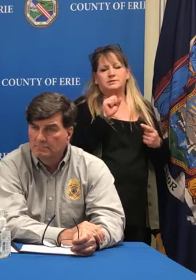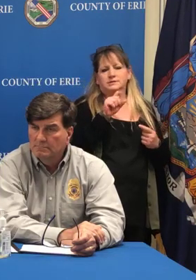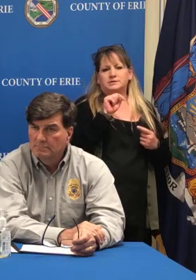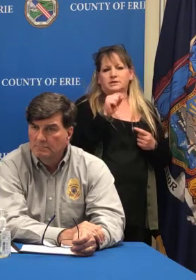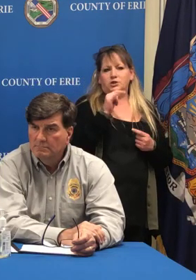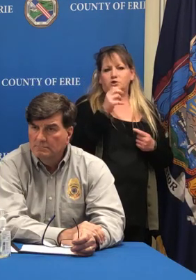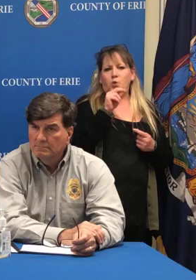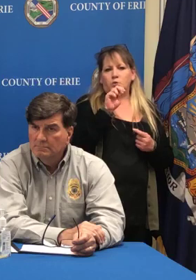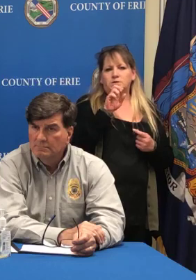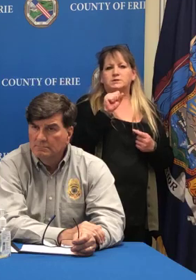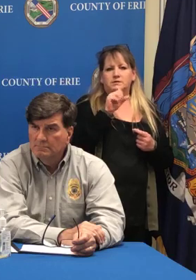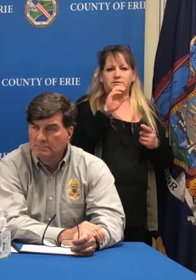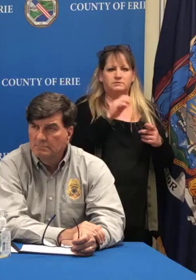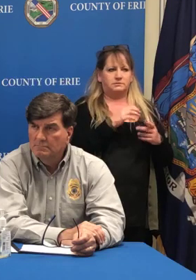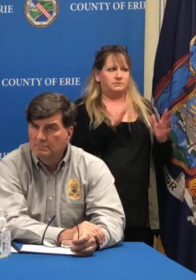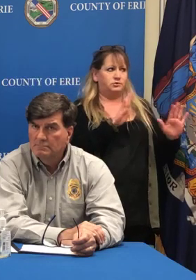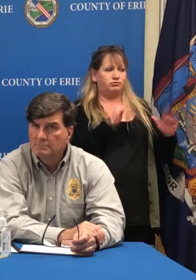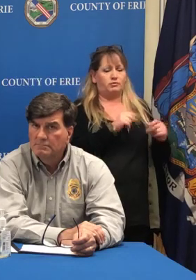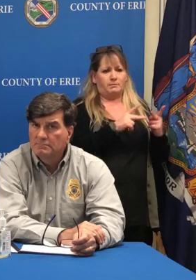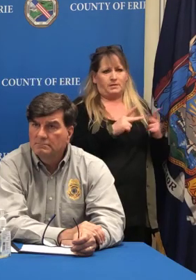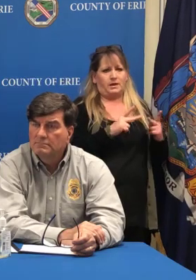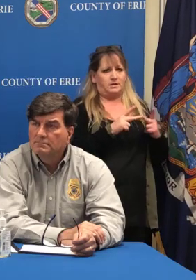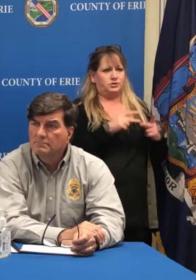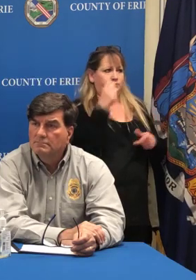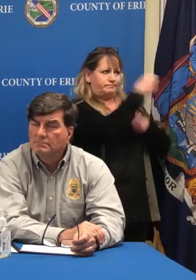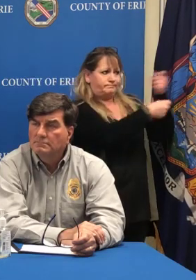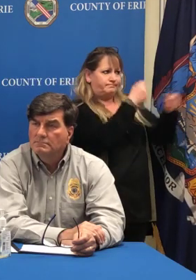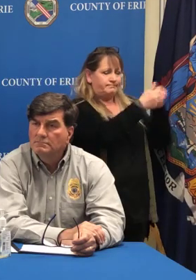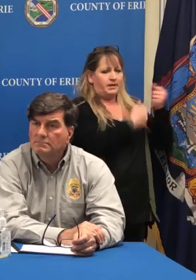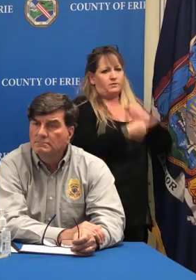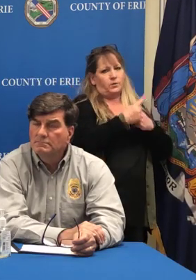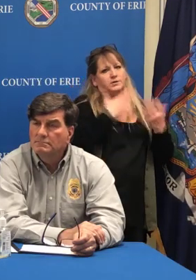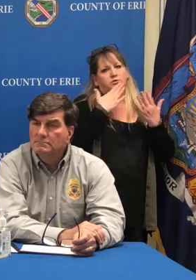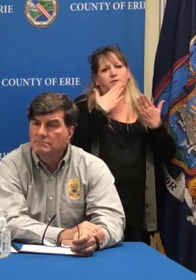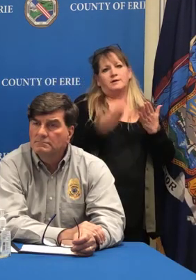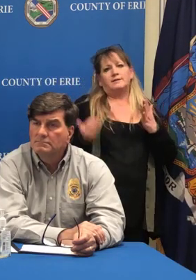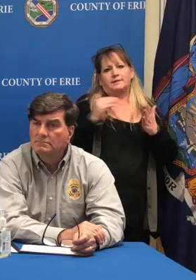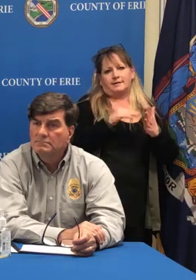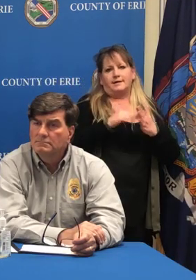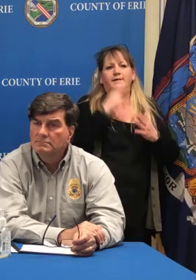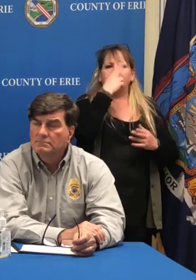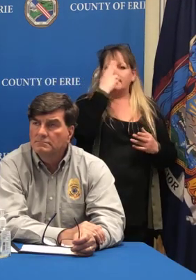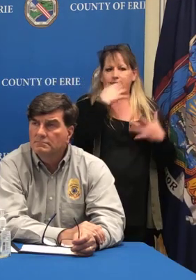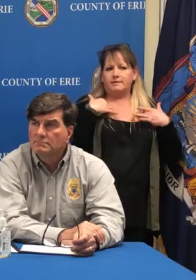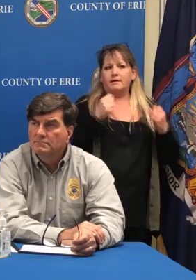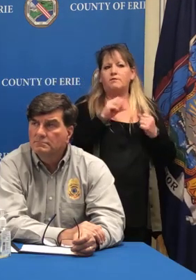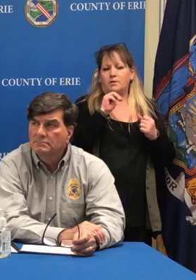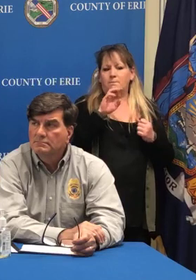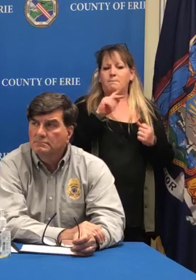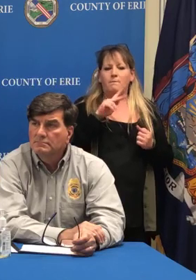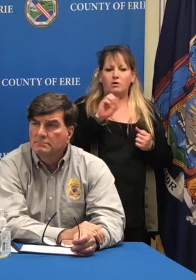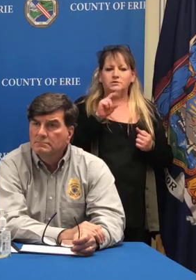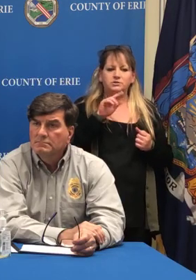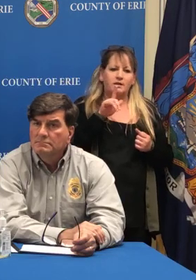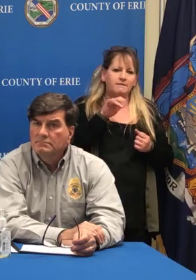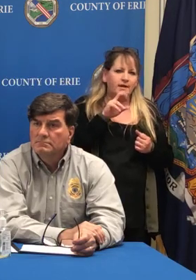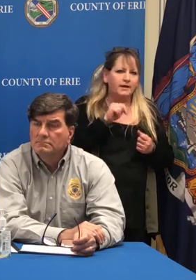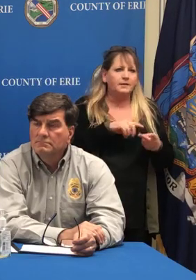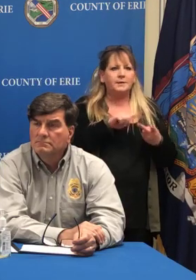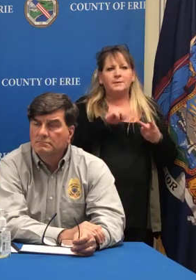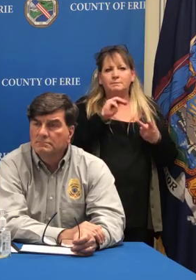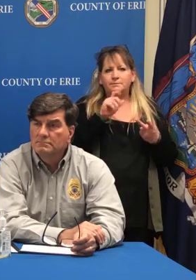to have this hospital. And I really thank, once again, Catholic Health and its CEO, Mark Sullivan, and their entire team, Marty Borzak and the